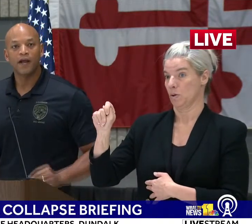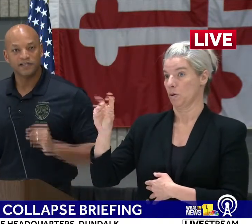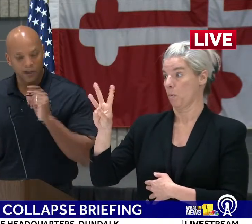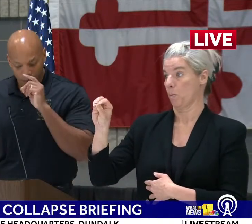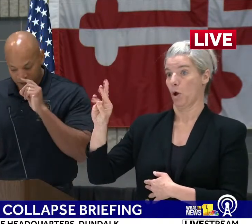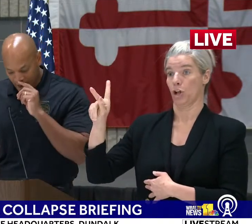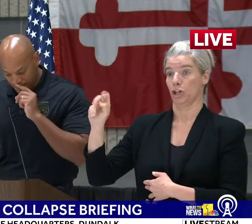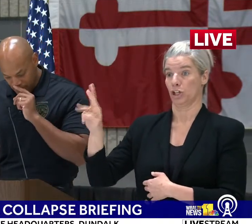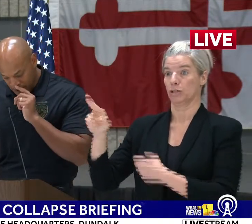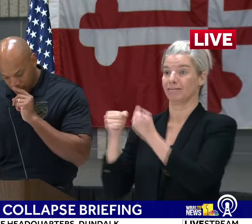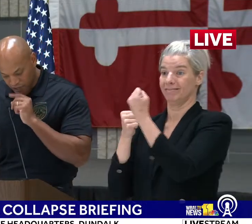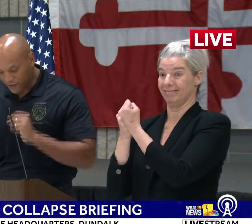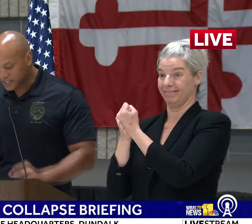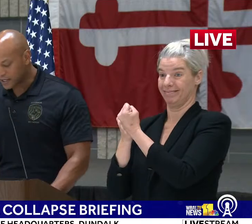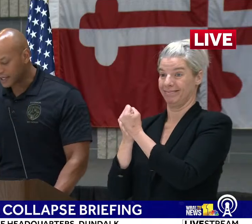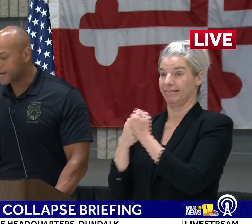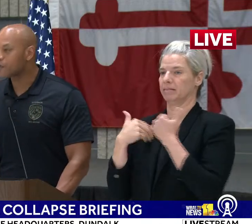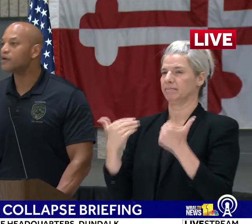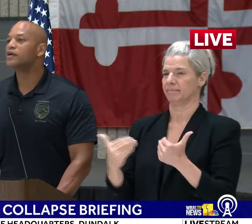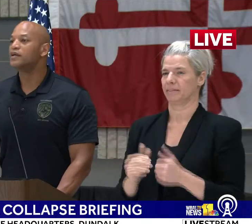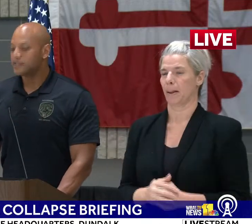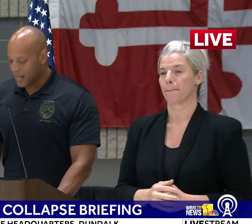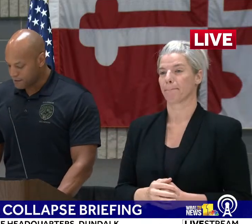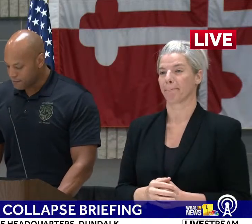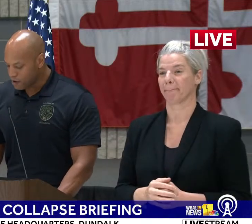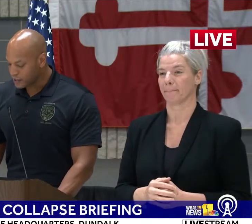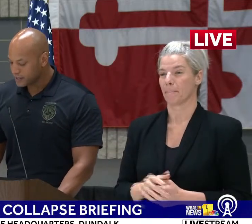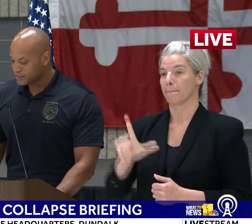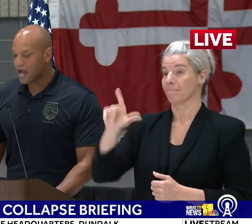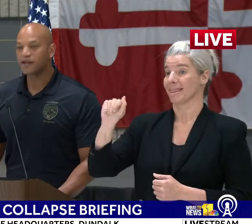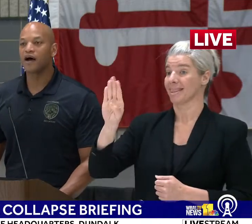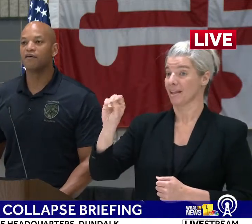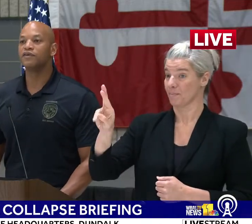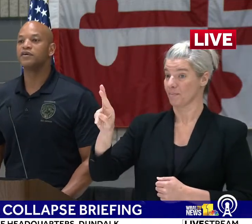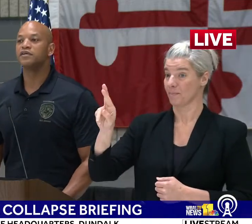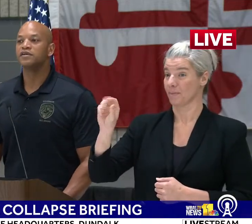labor.maryland.gov/port worker support. I'll say that one more time. Please visit